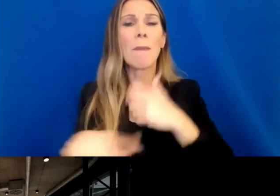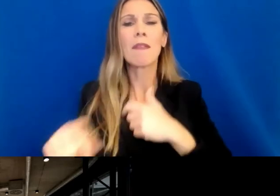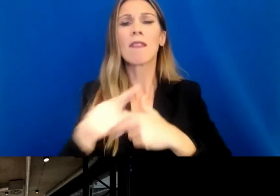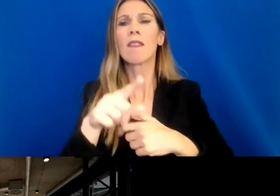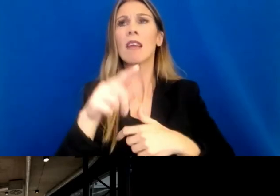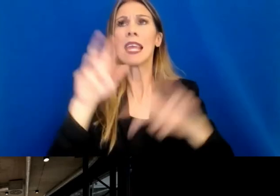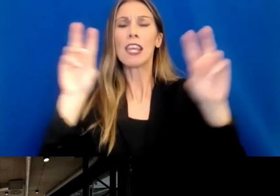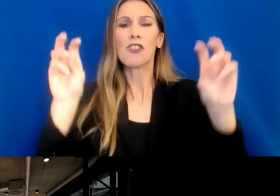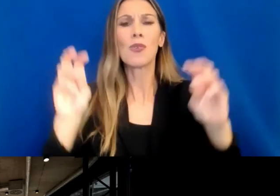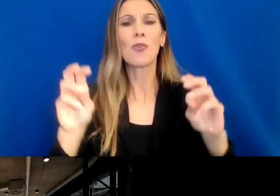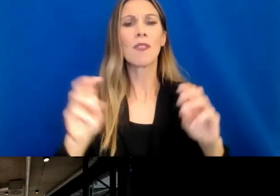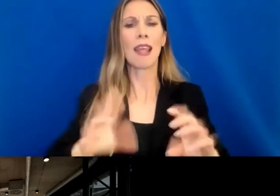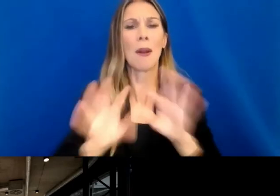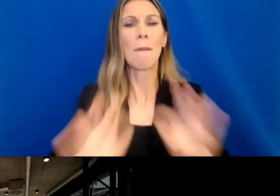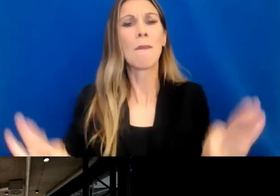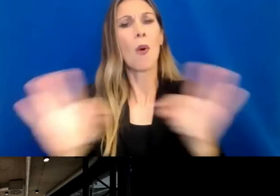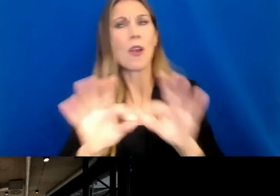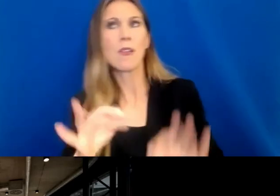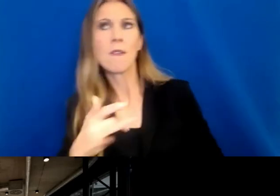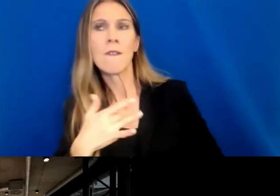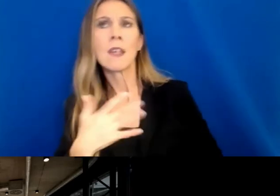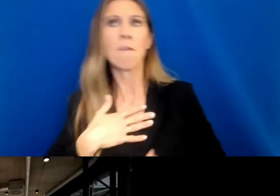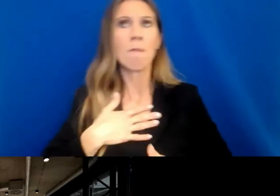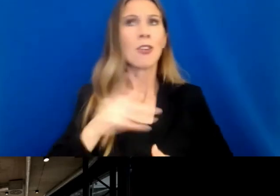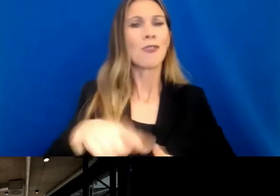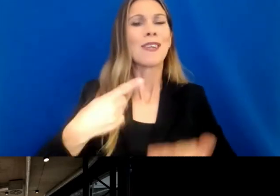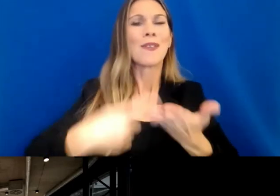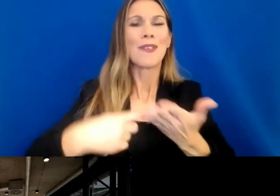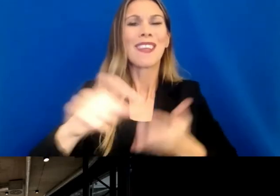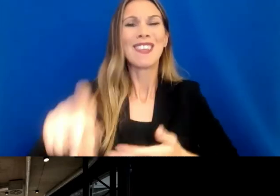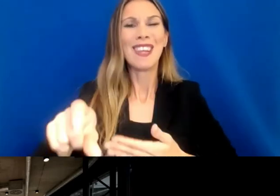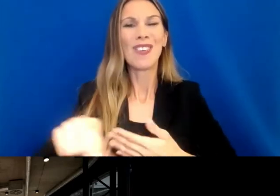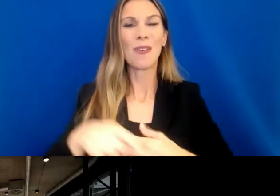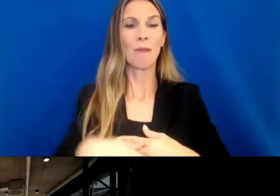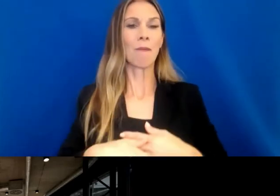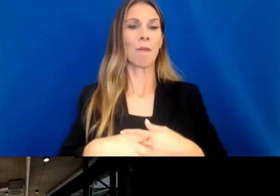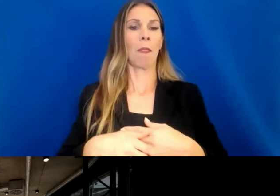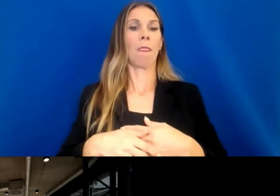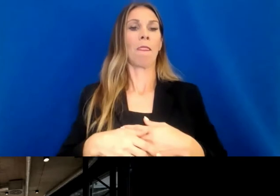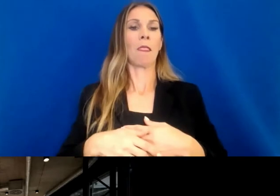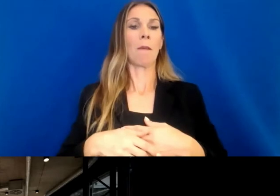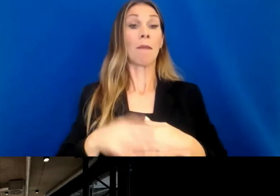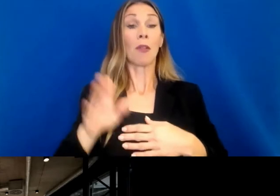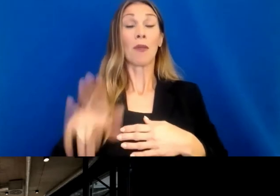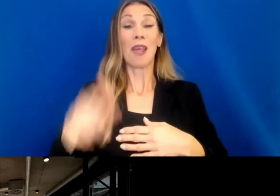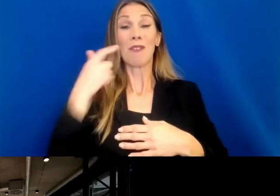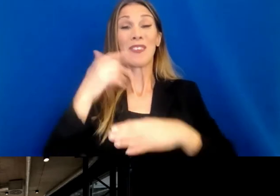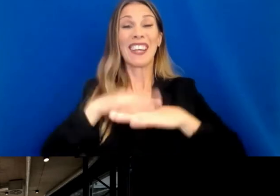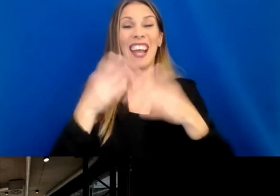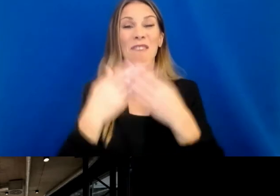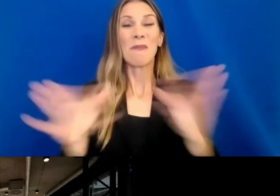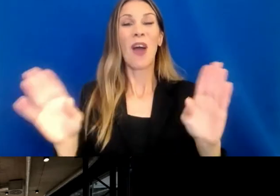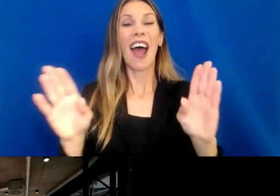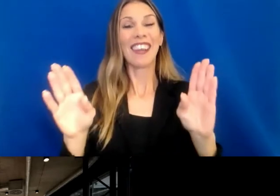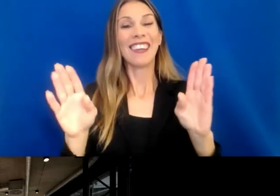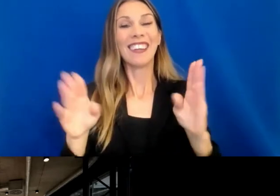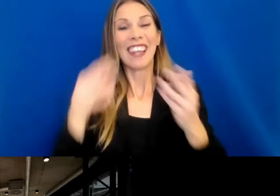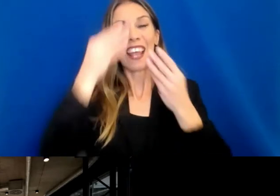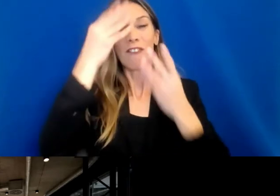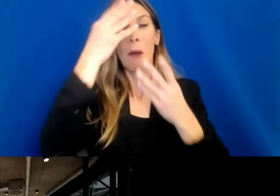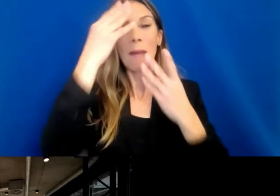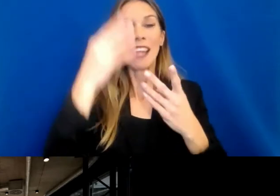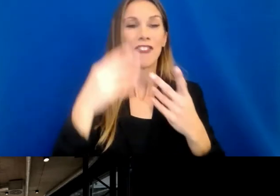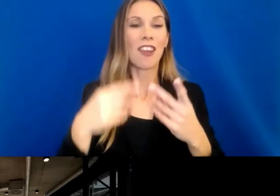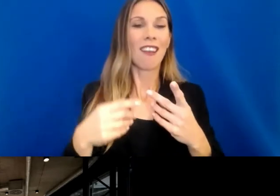you navigate the meeting. And with that kind of broad brushstroke, hopefully an impressionistic